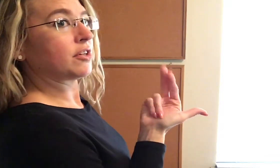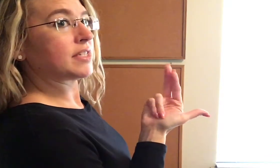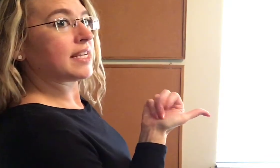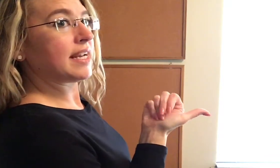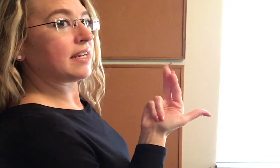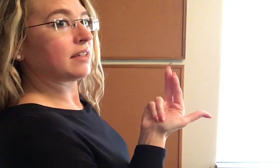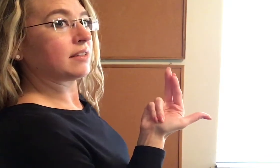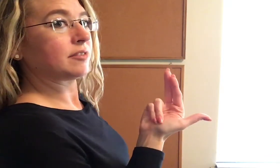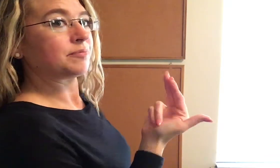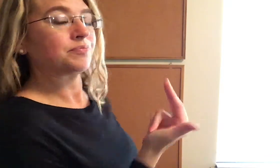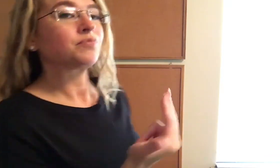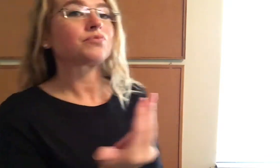13,